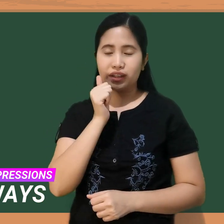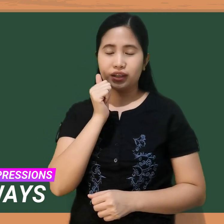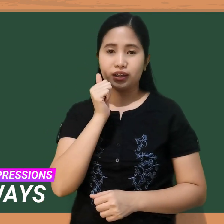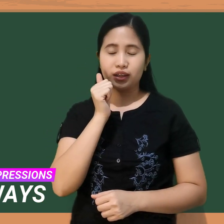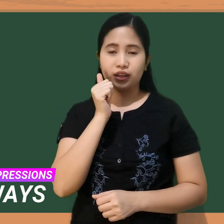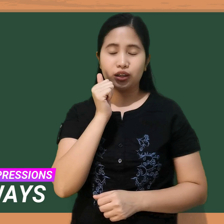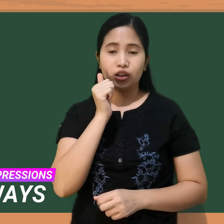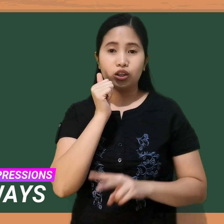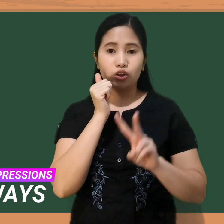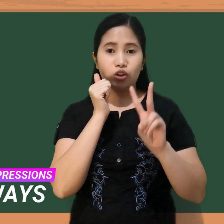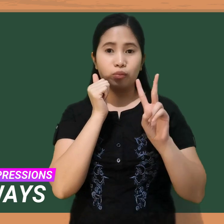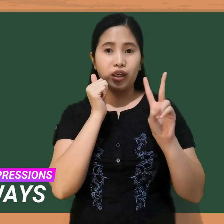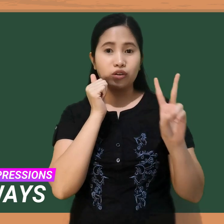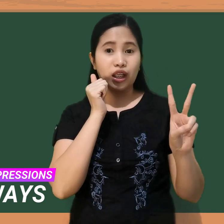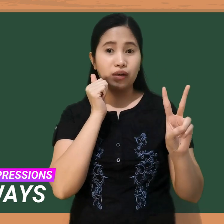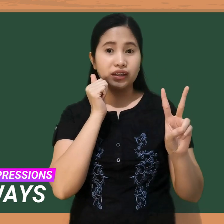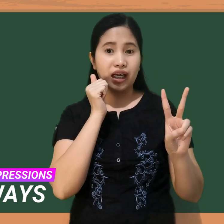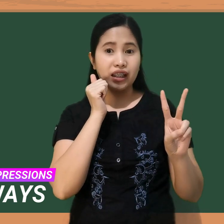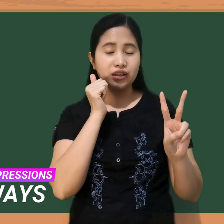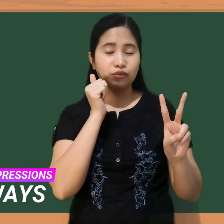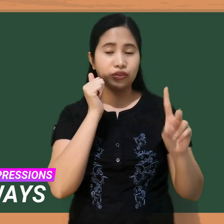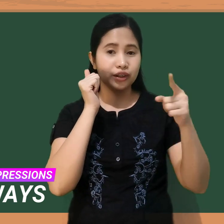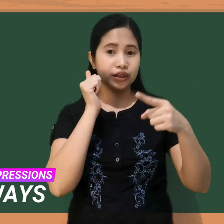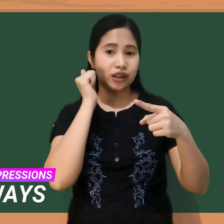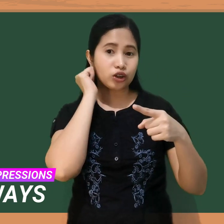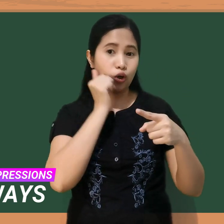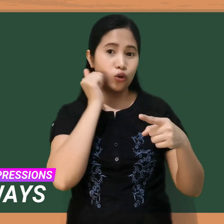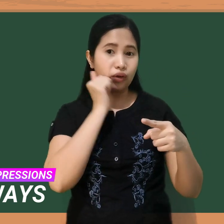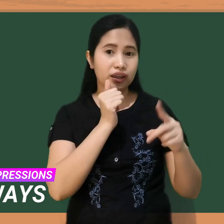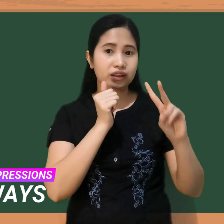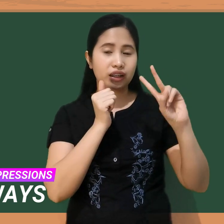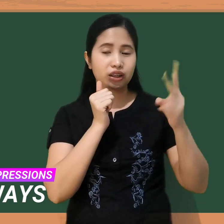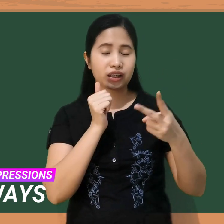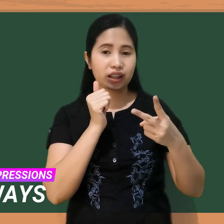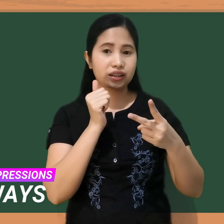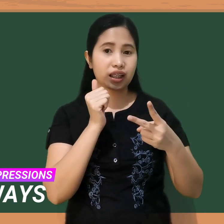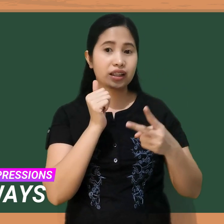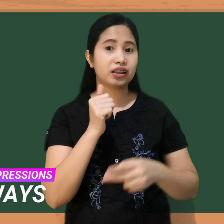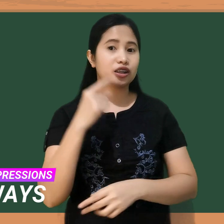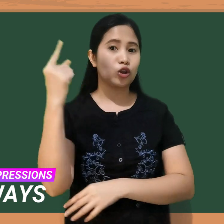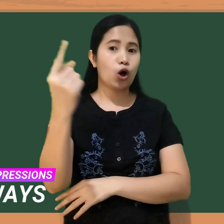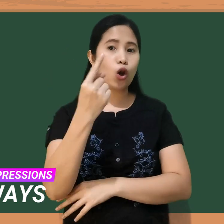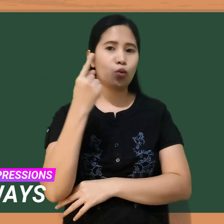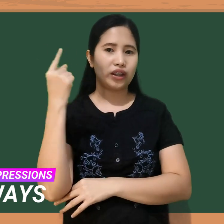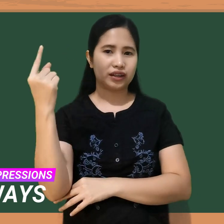Always. So, merong dalawang sign. First is always, then the second sign is